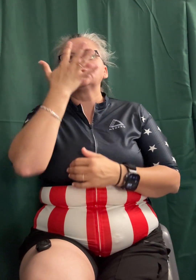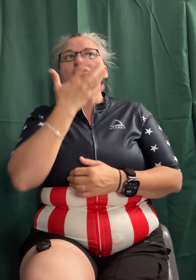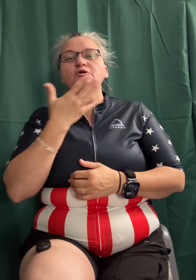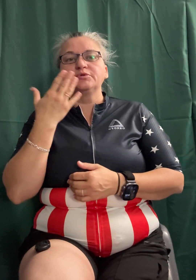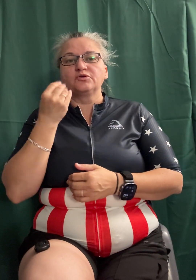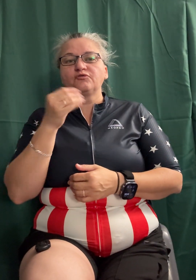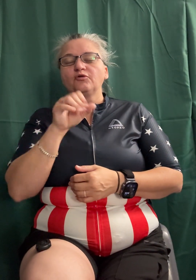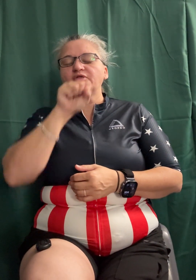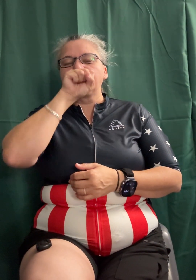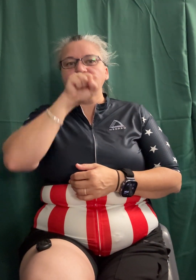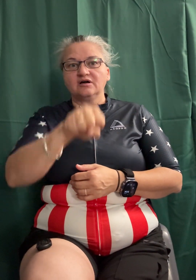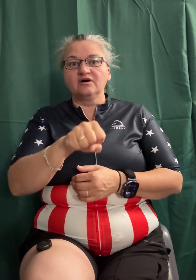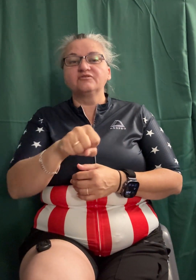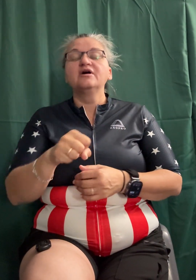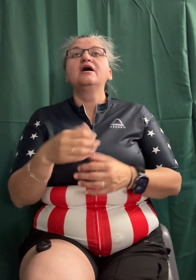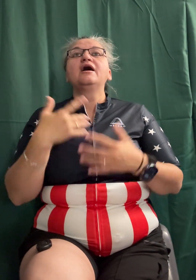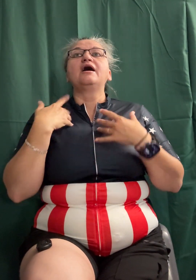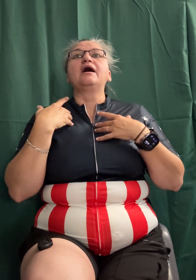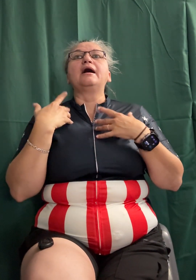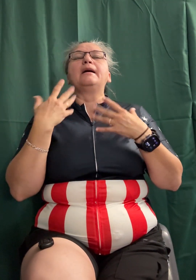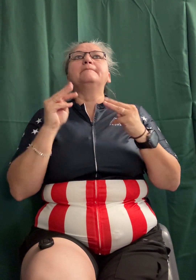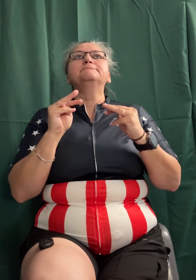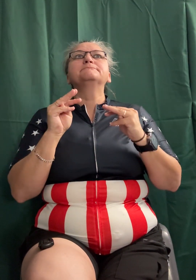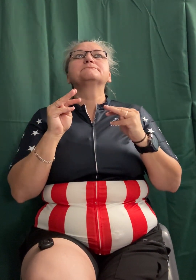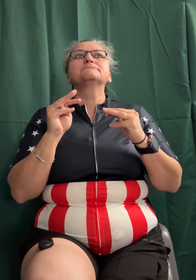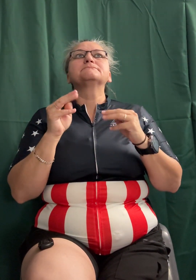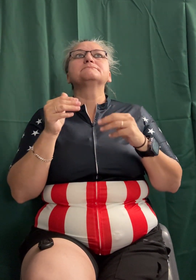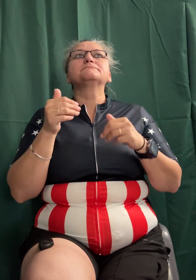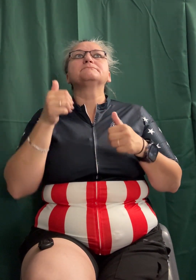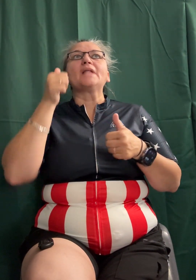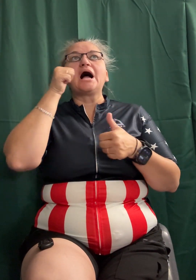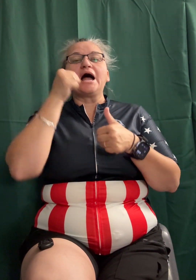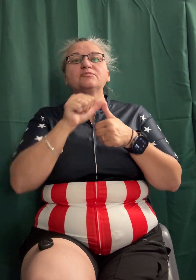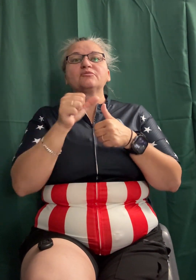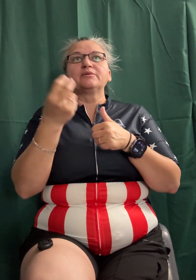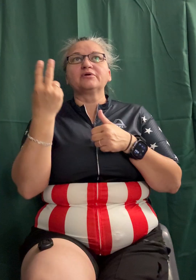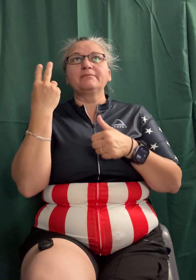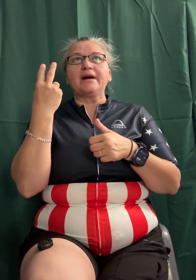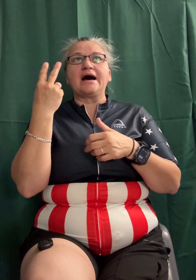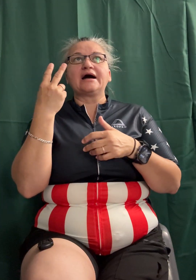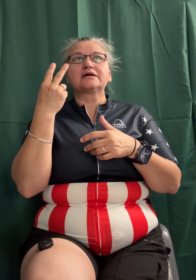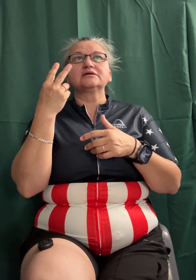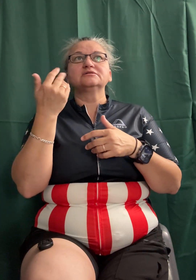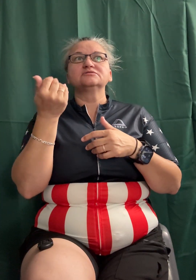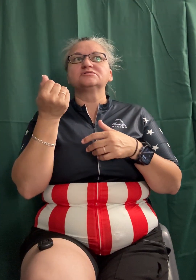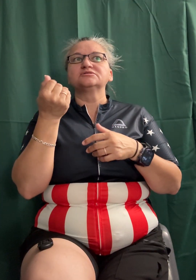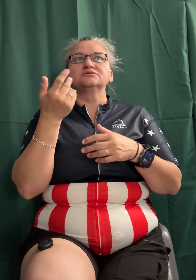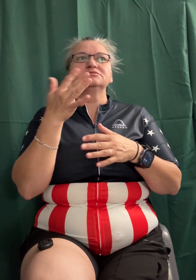so beautiful that I love. I'm remembering back